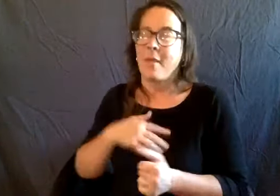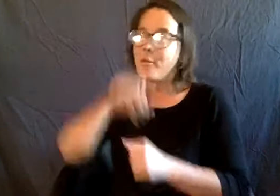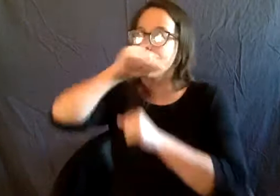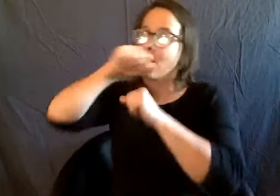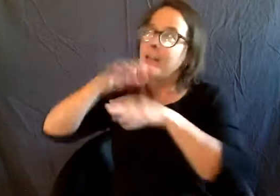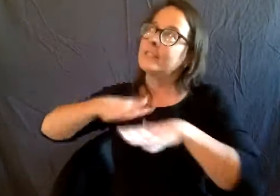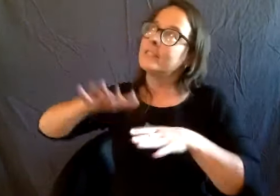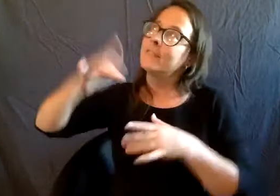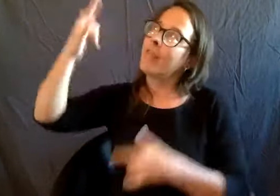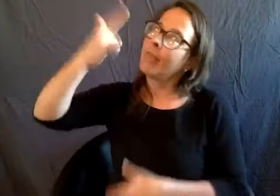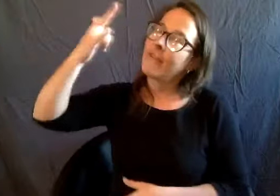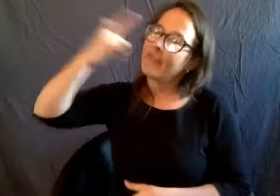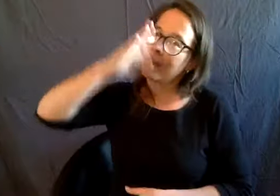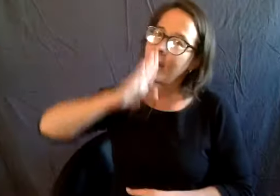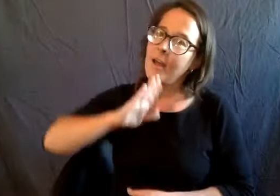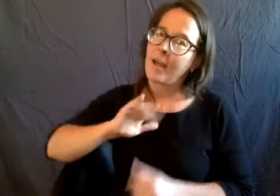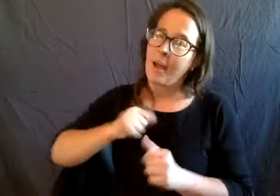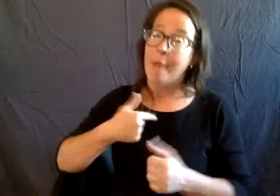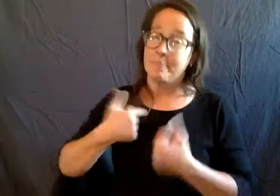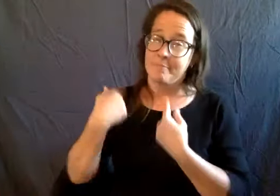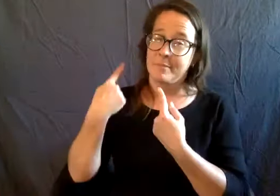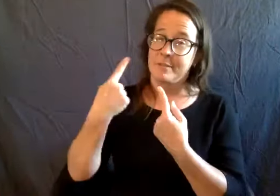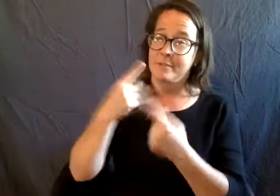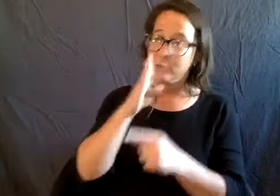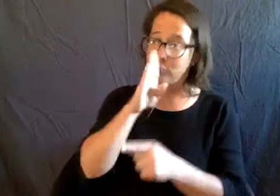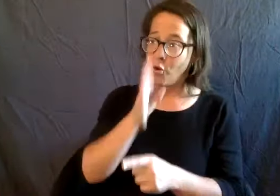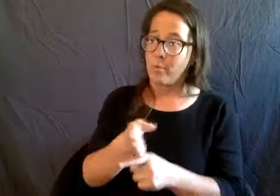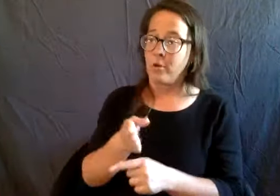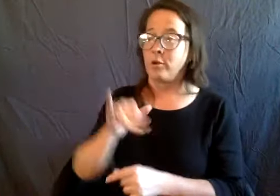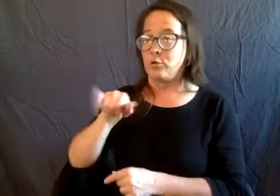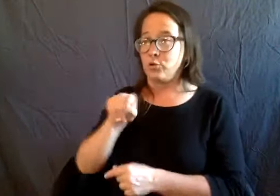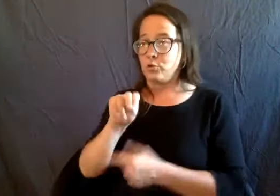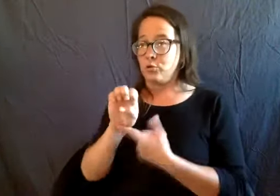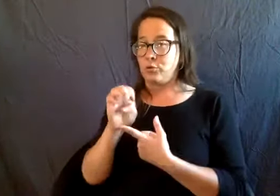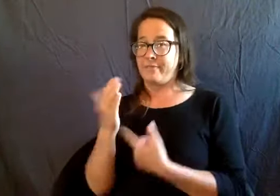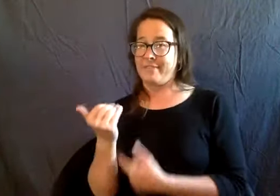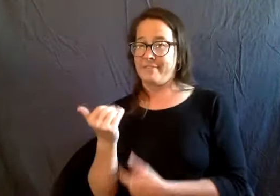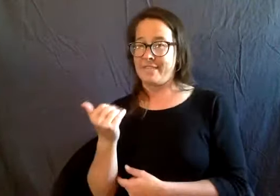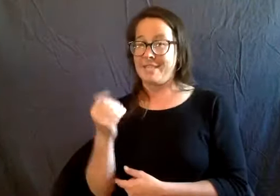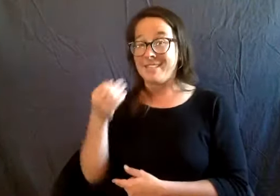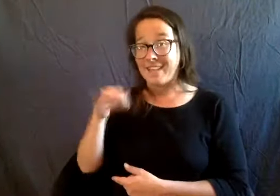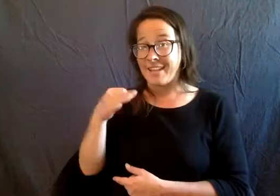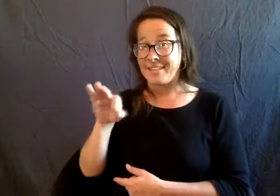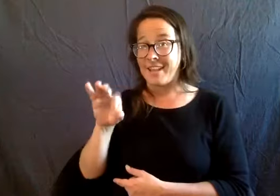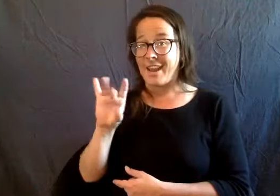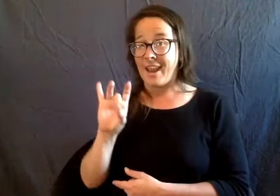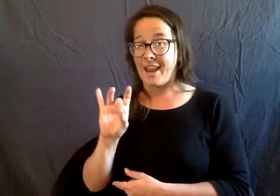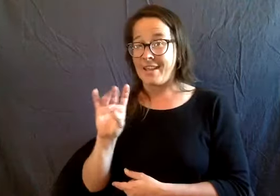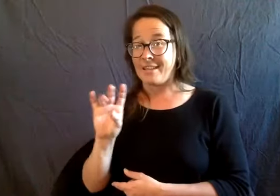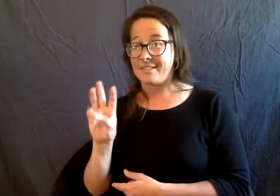By the grace of a loving God, I've been continuously sober since June the 15th of 1986. And I'm very, very grateful